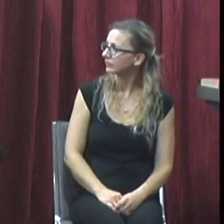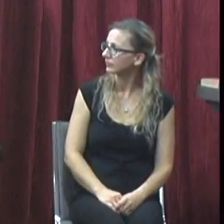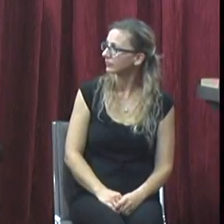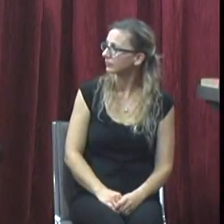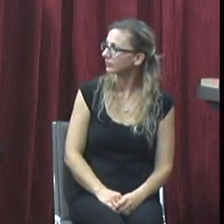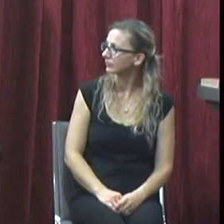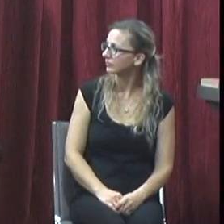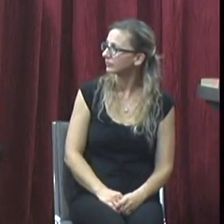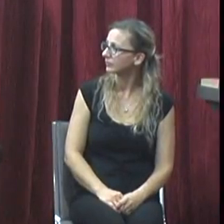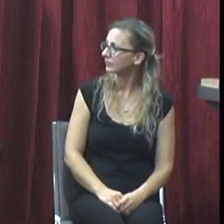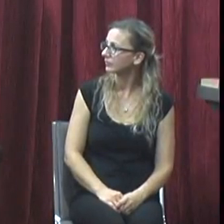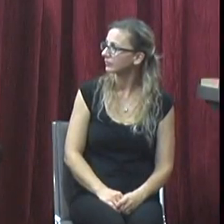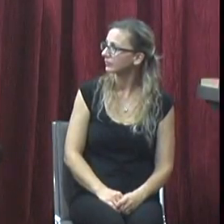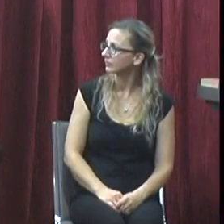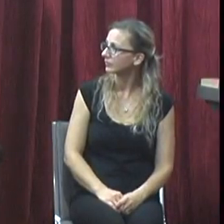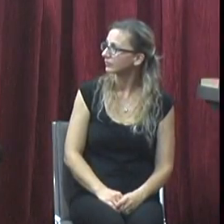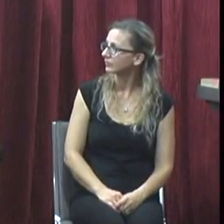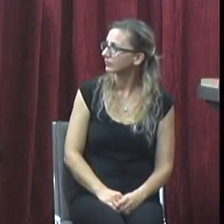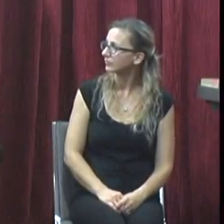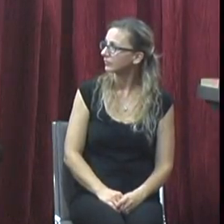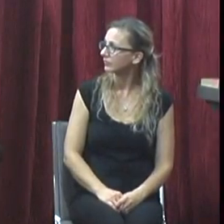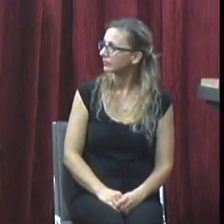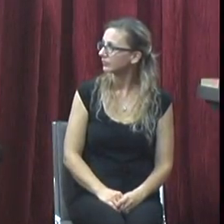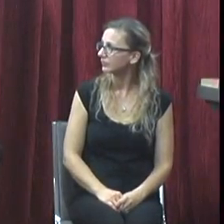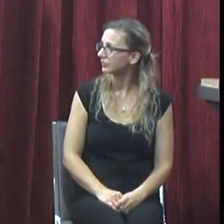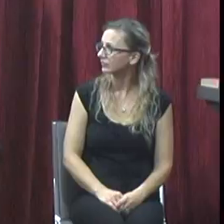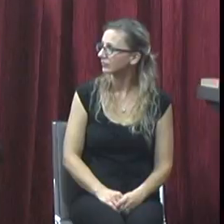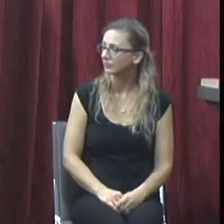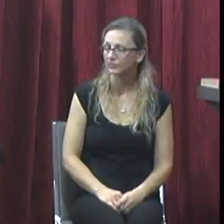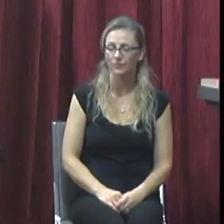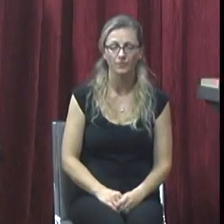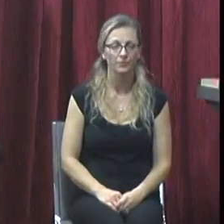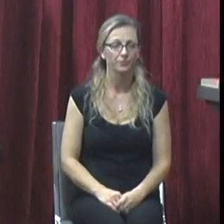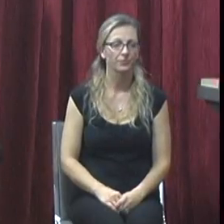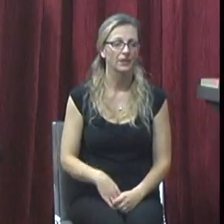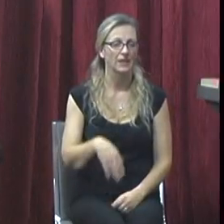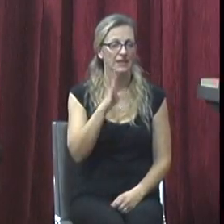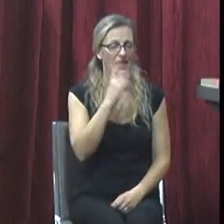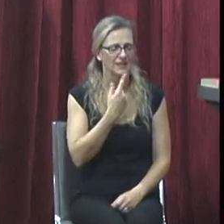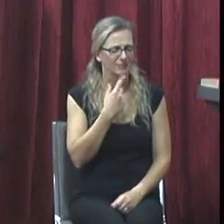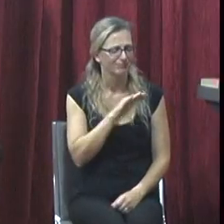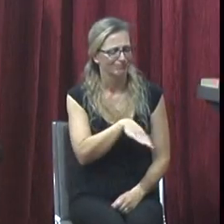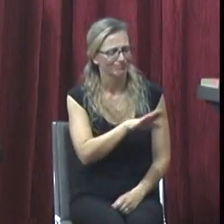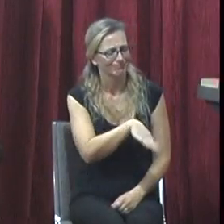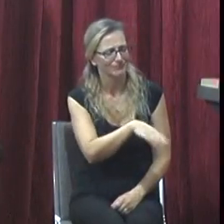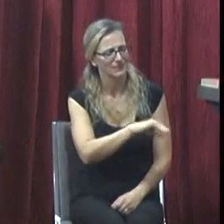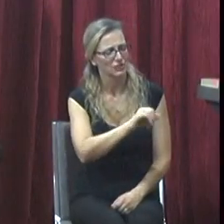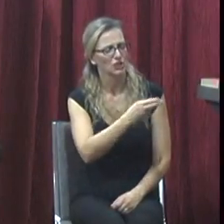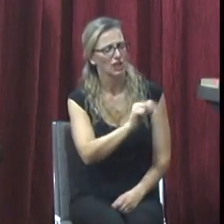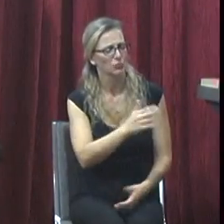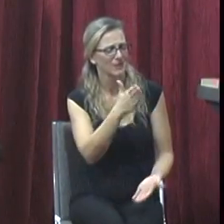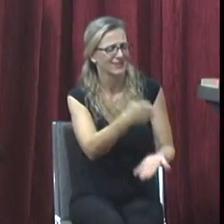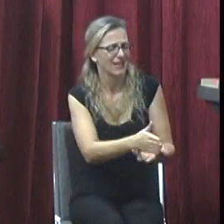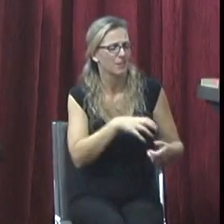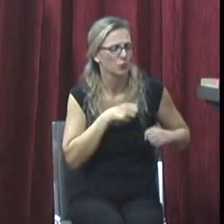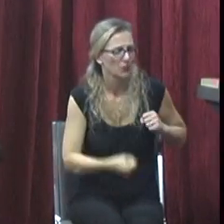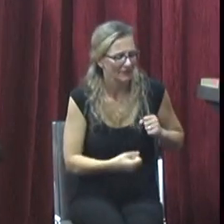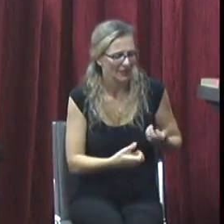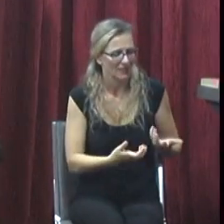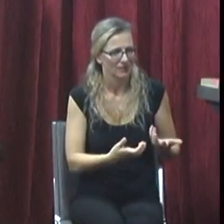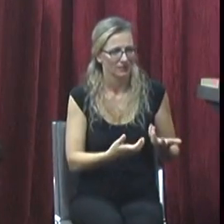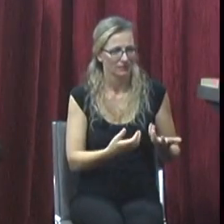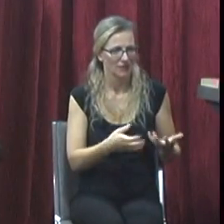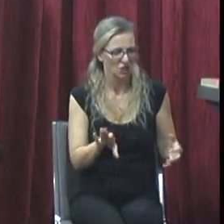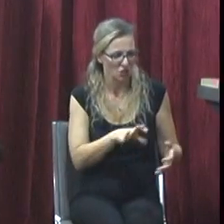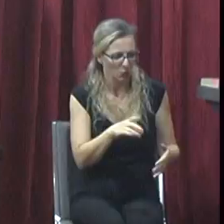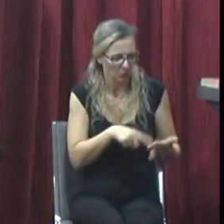you. So God has said, Joshua, stop grieving. Take action to reconsecrate, reset apart the